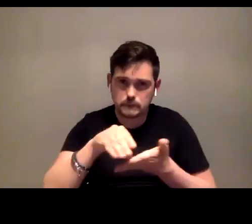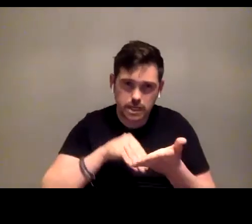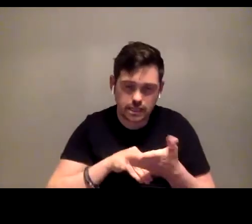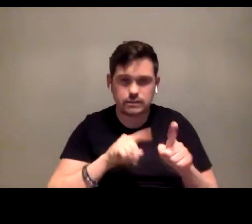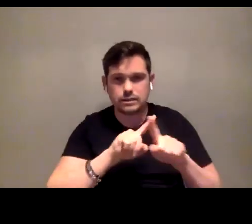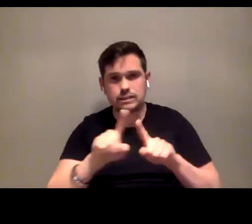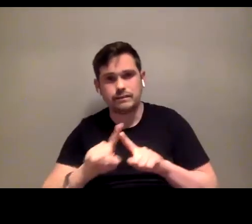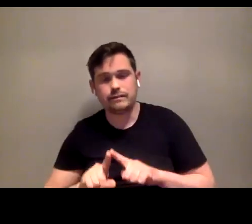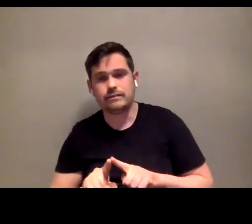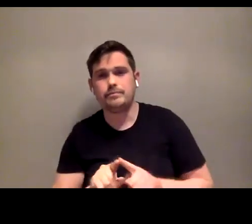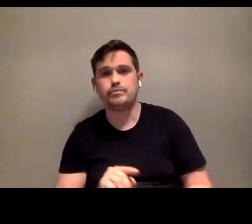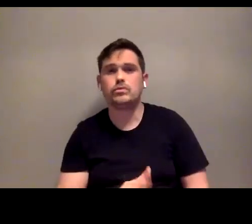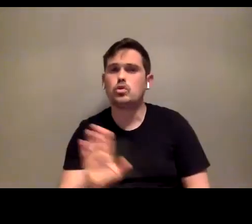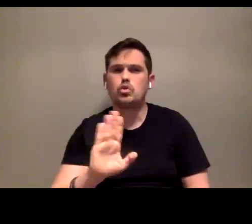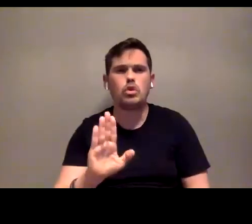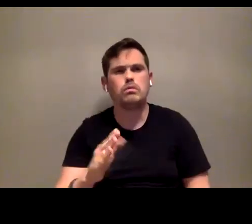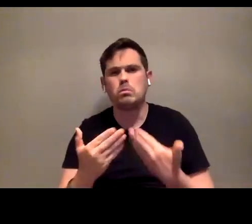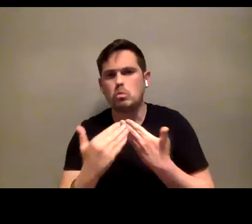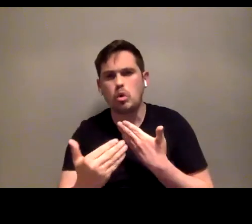not more privatization